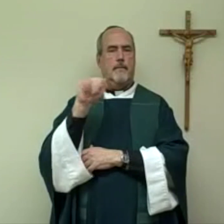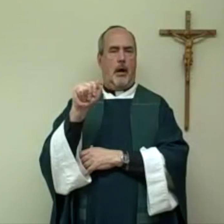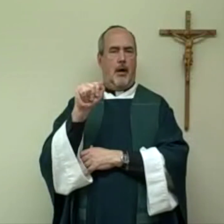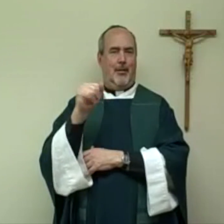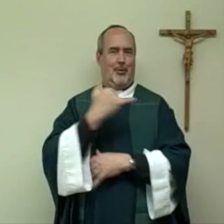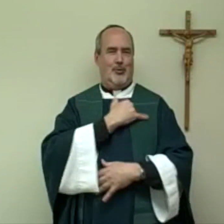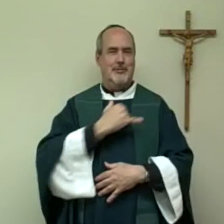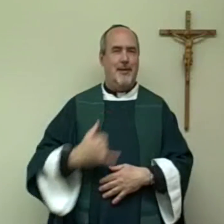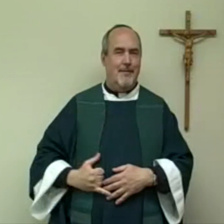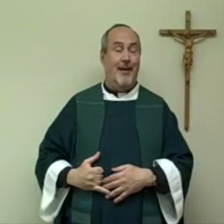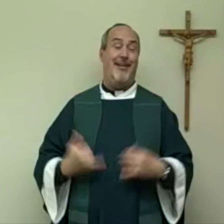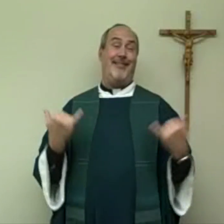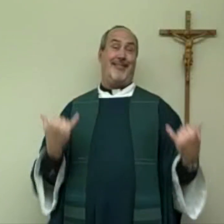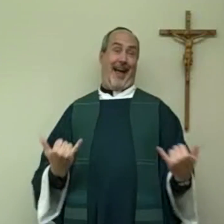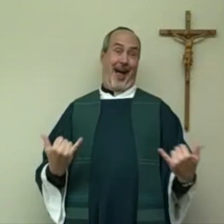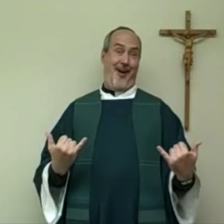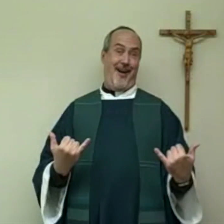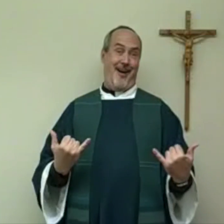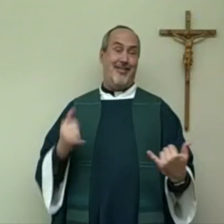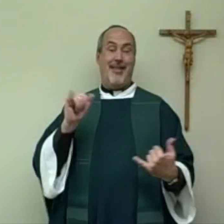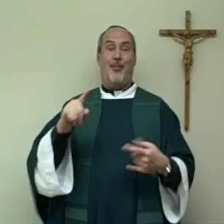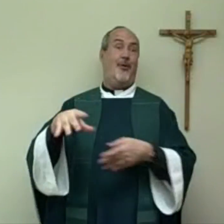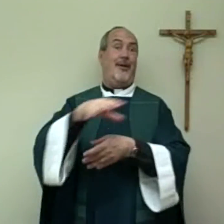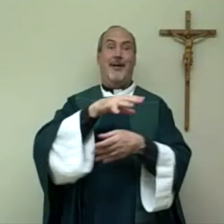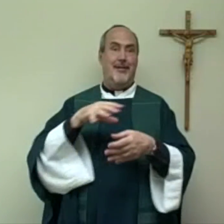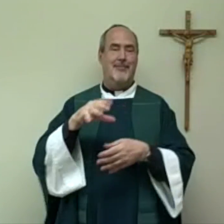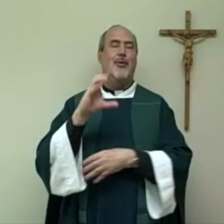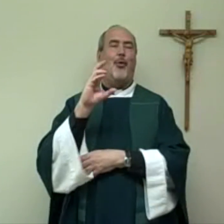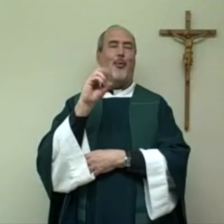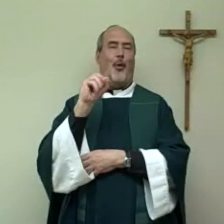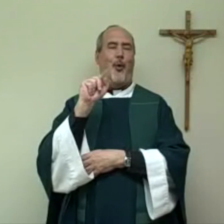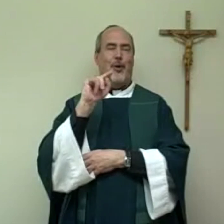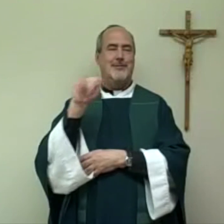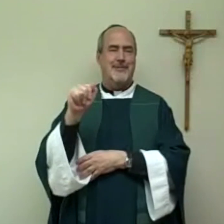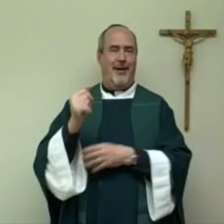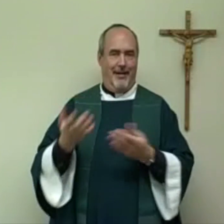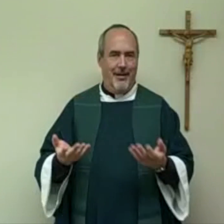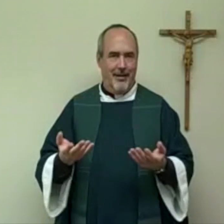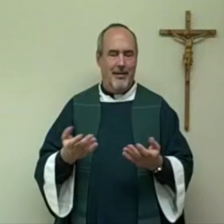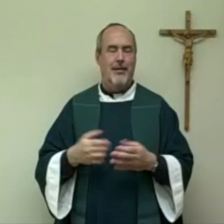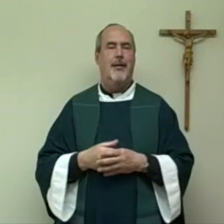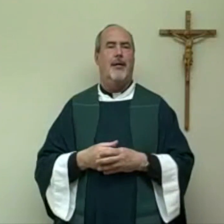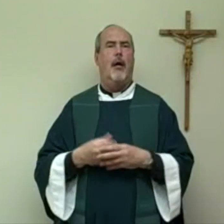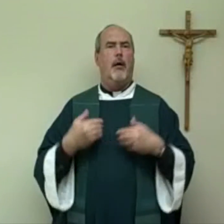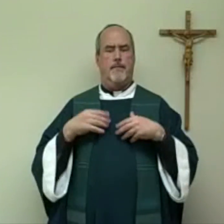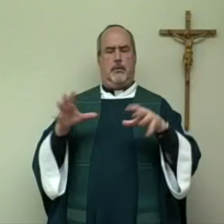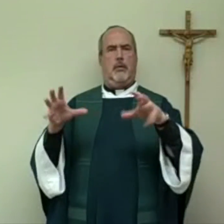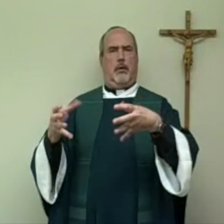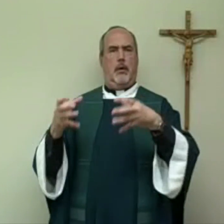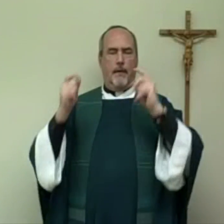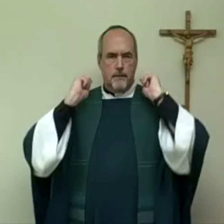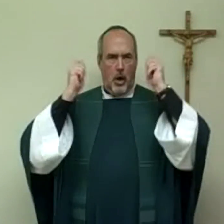Back in the former Yugoslavia, which is now called Croatia,